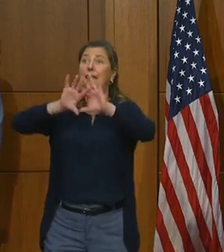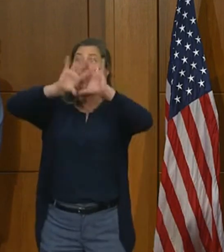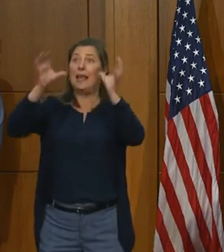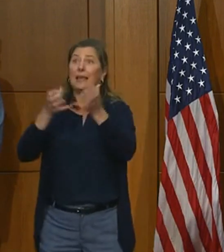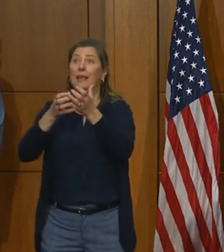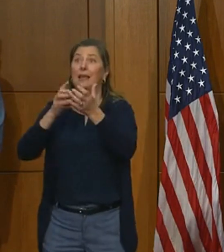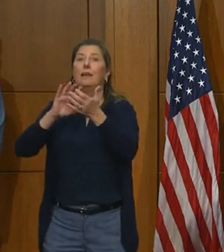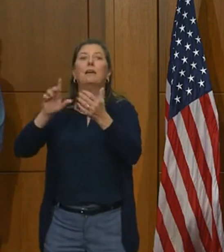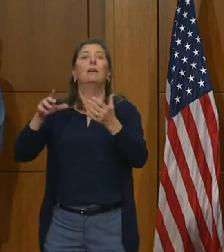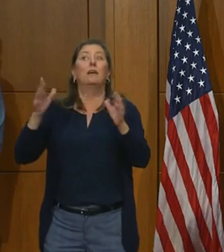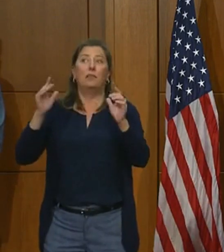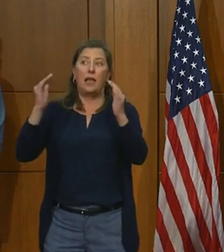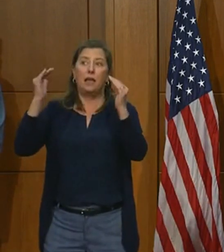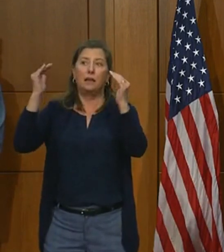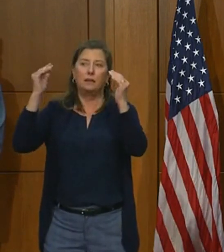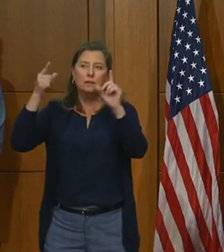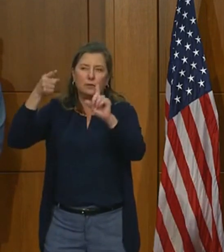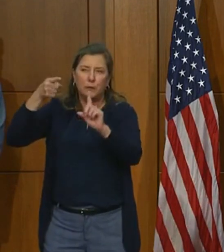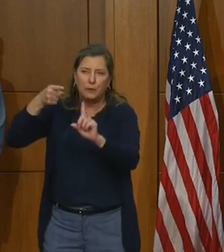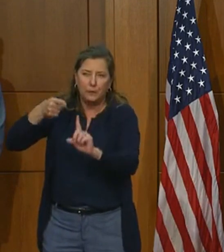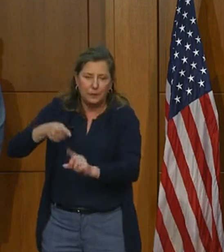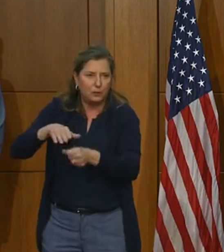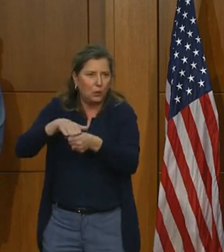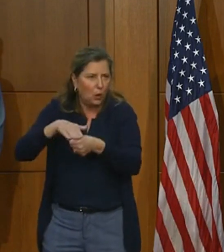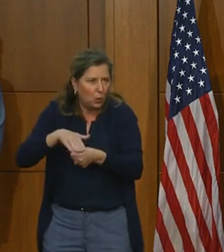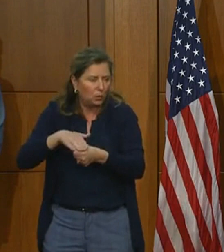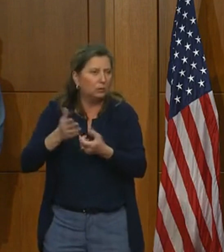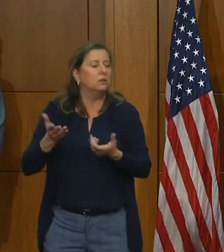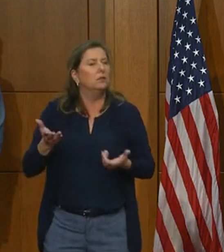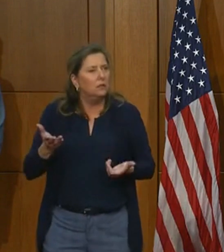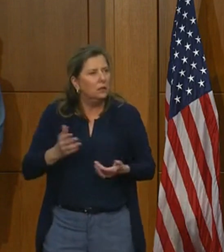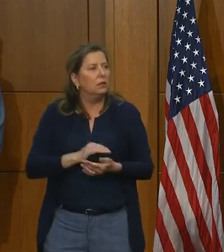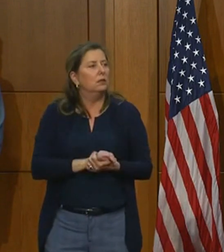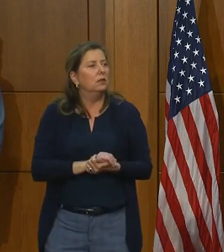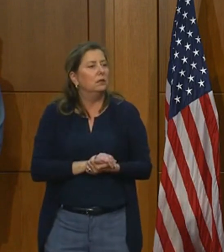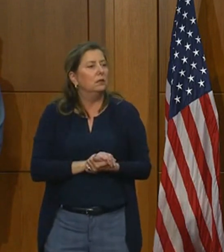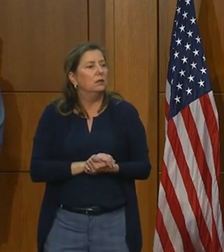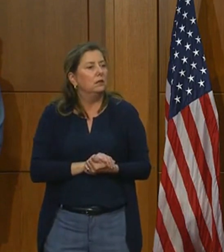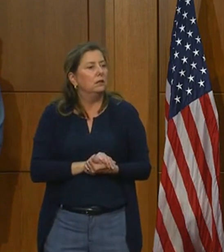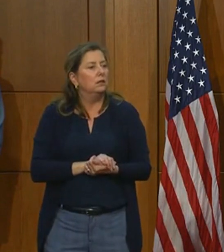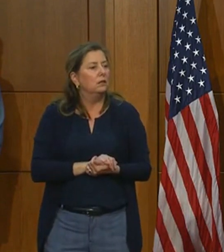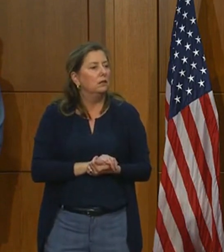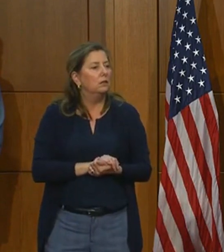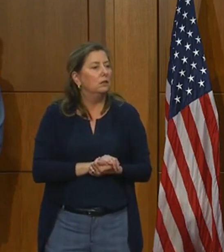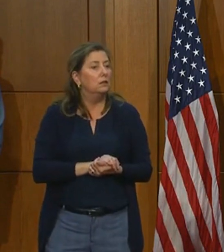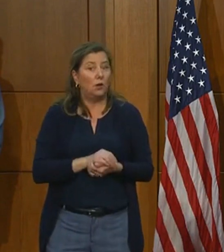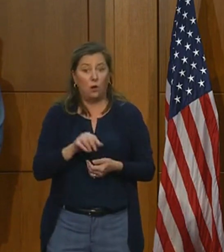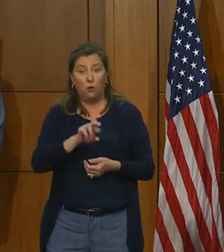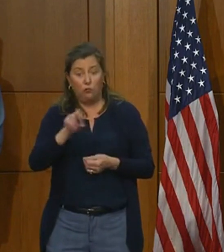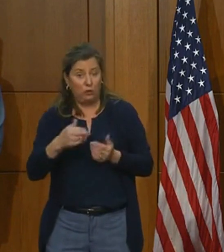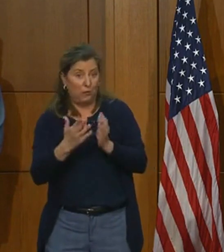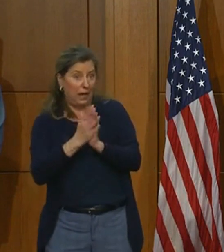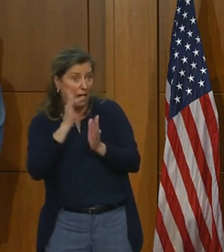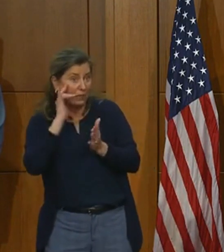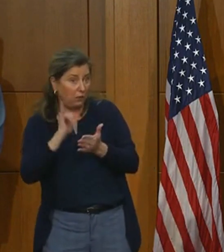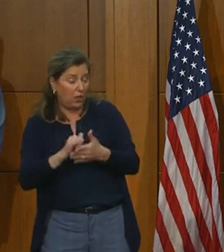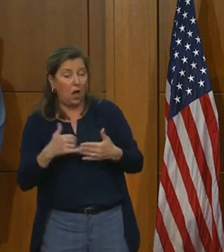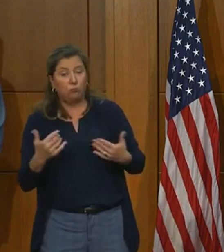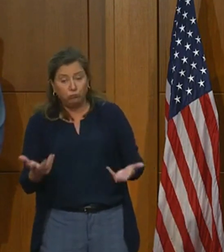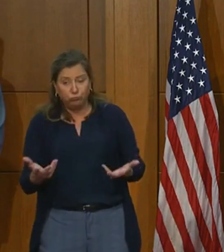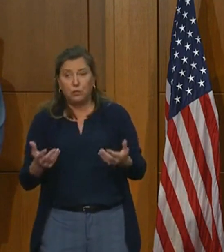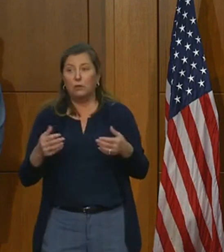to make them available by locality. So it turned out that they asked us for that. So in the midst